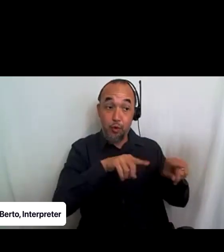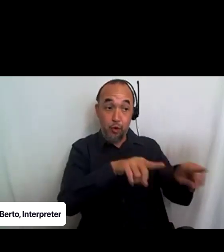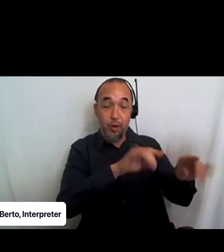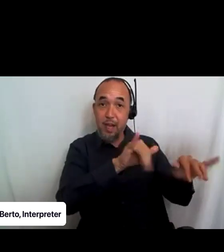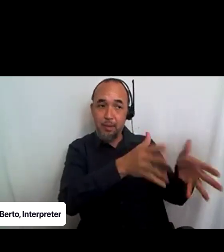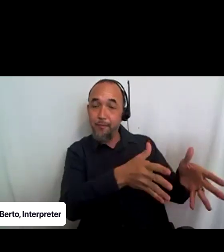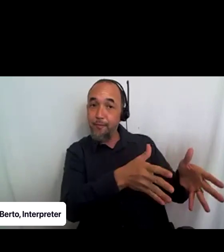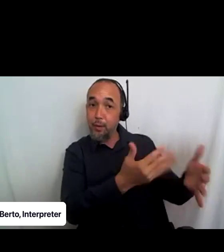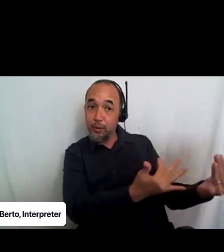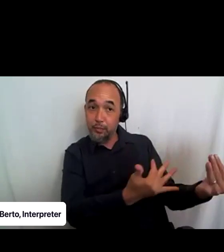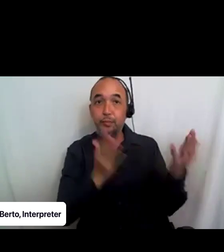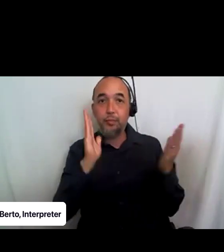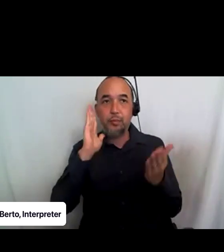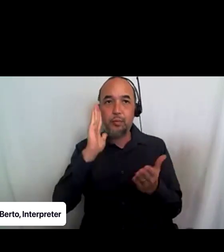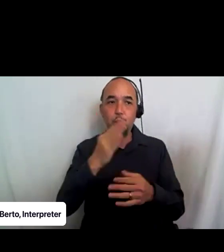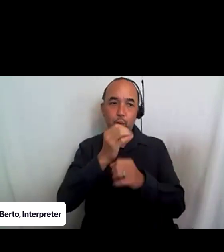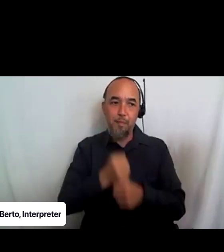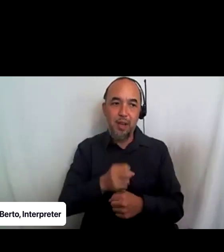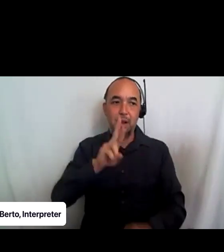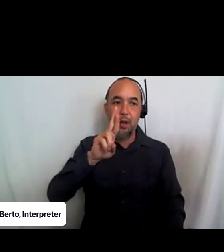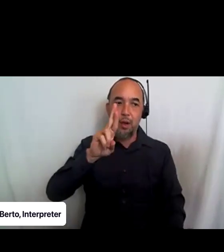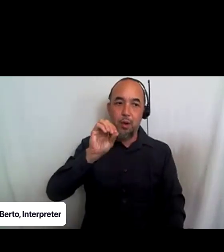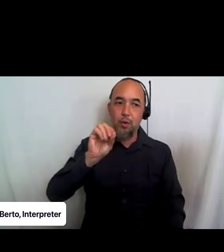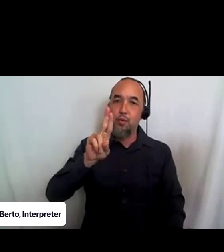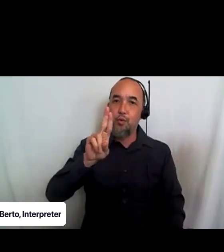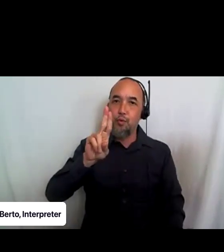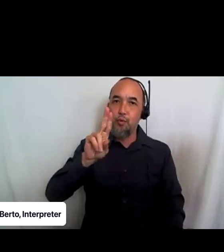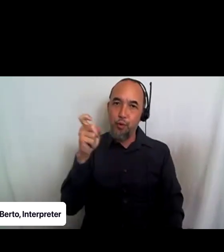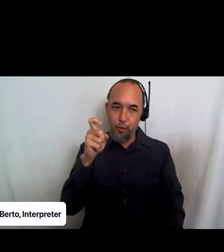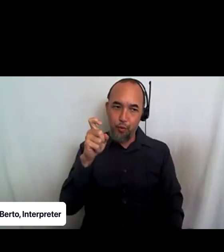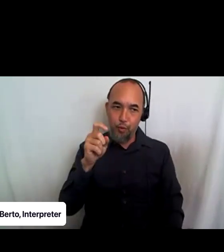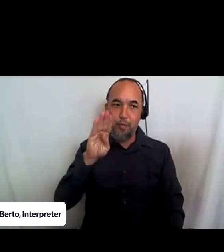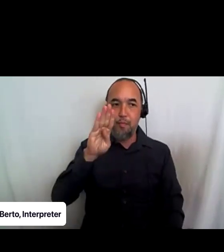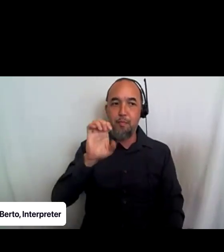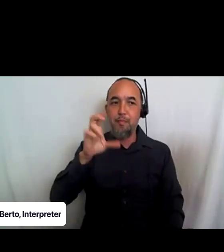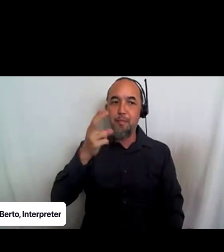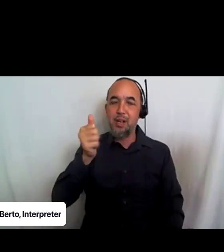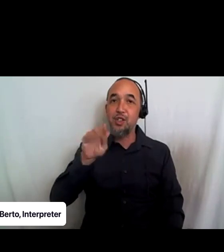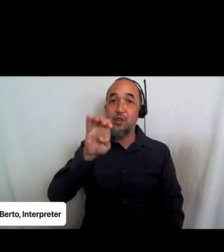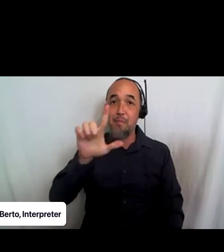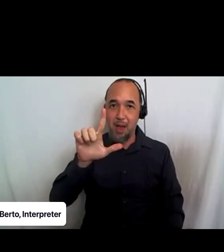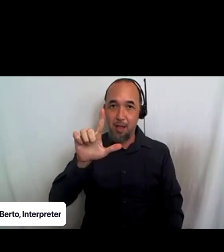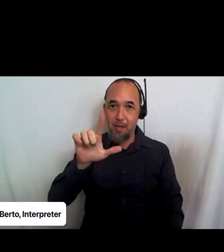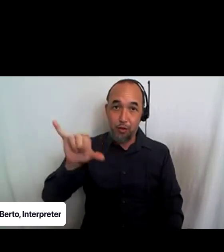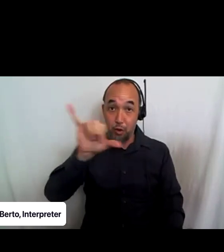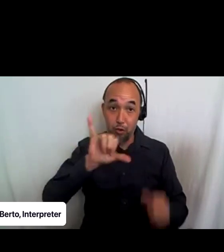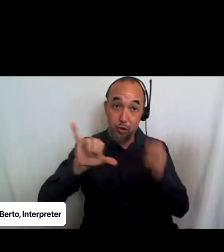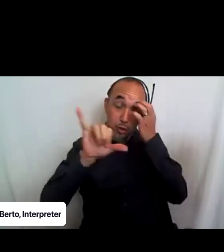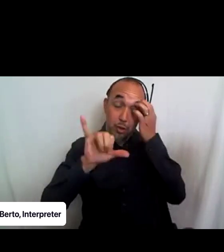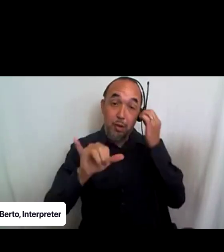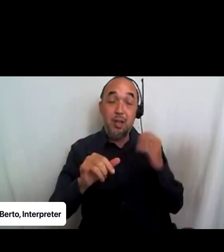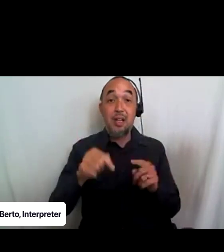our roux, aka bechamel sauce. Now, there's a lot of bechamel recipes out there. This is from my